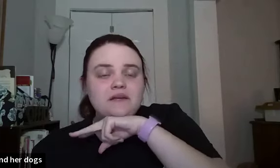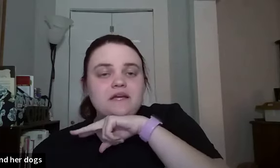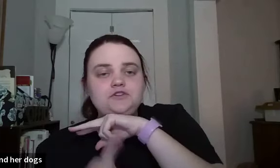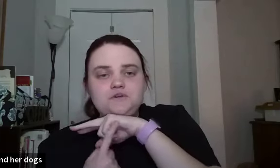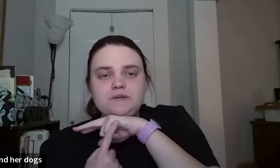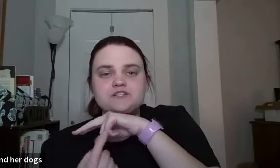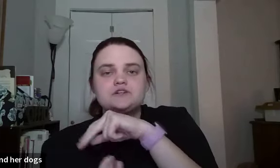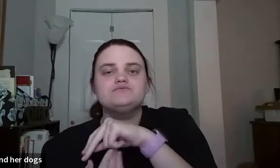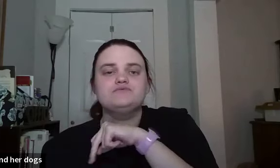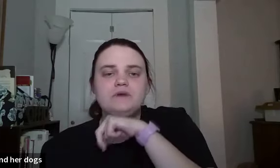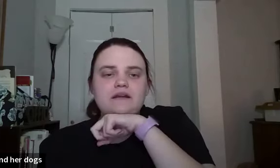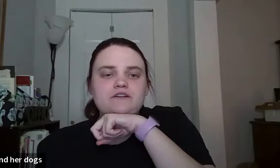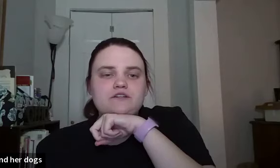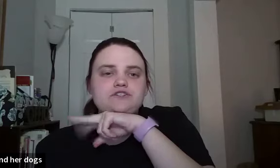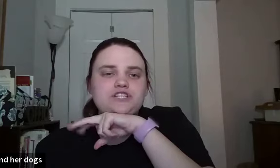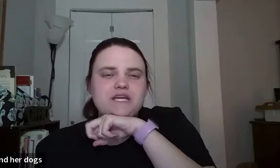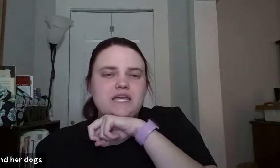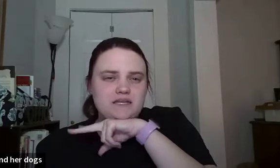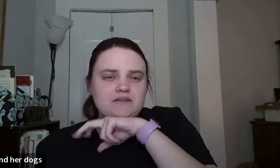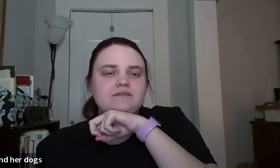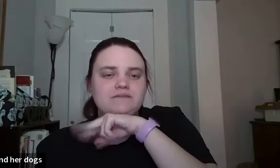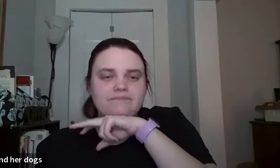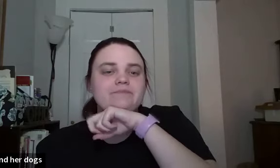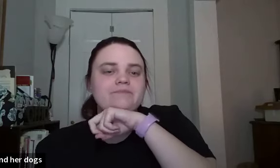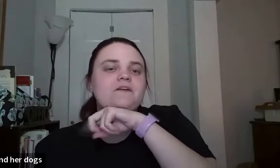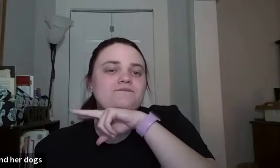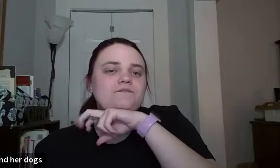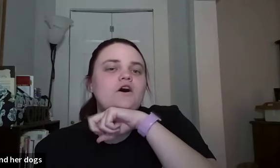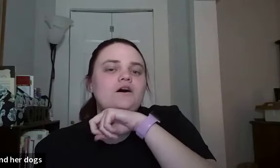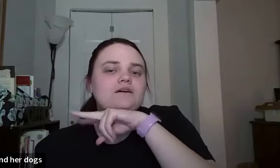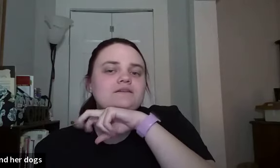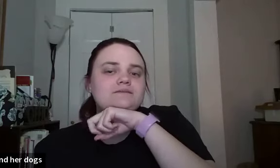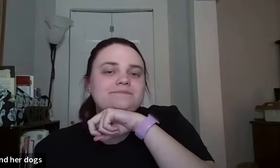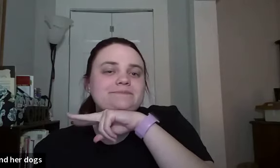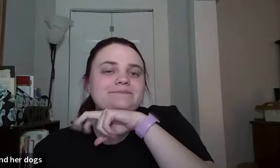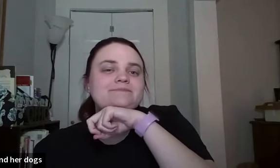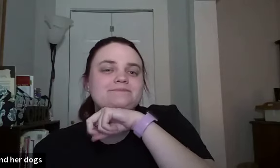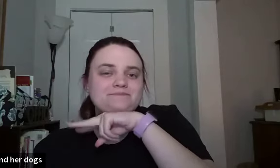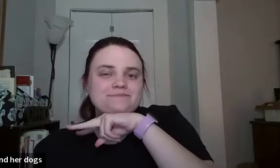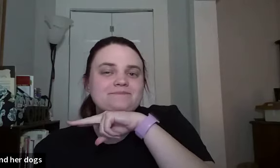And you do want to make sure it goes right under your chin. Frog.